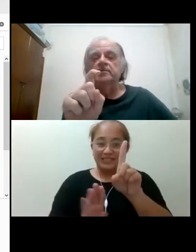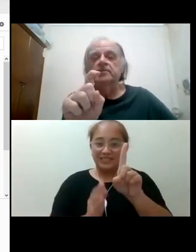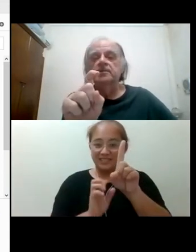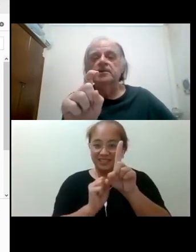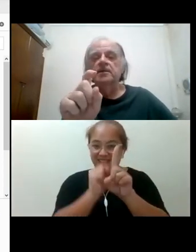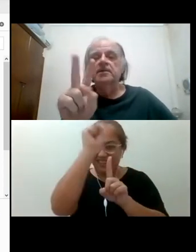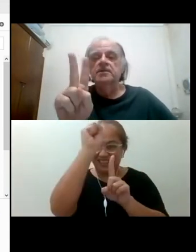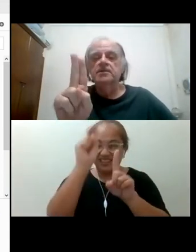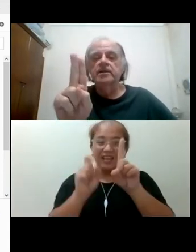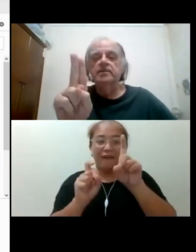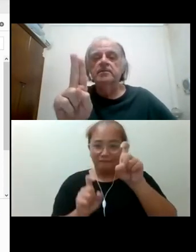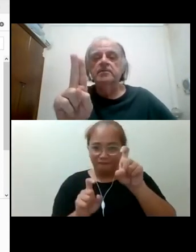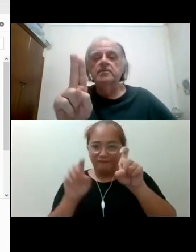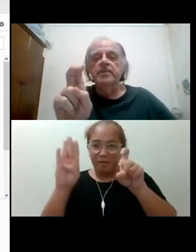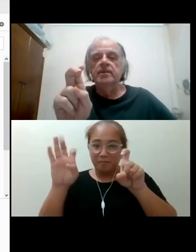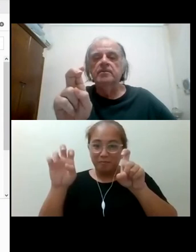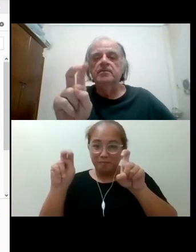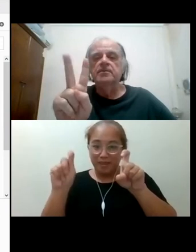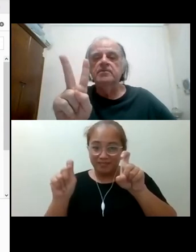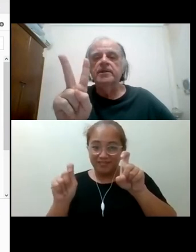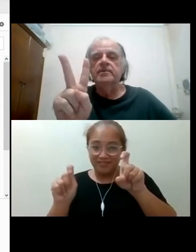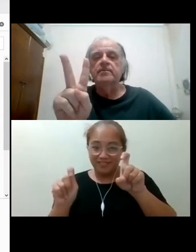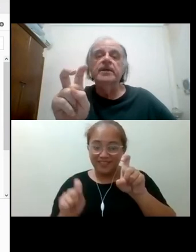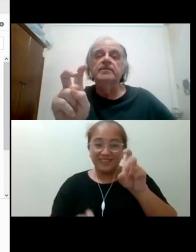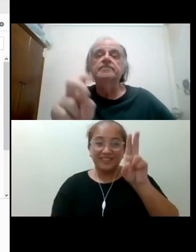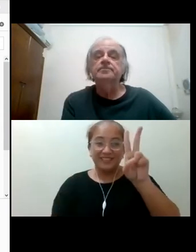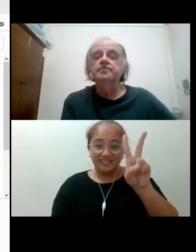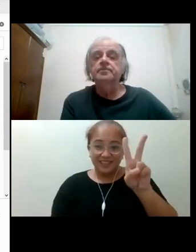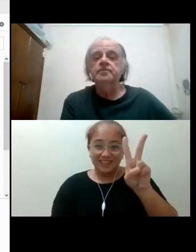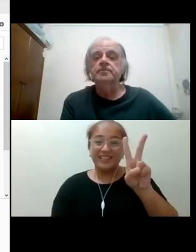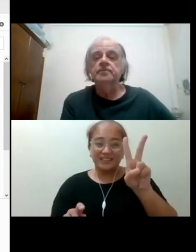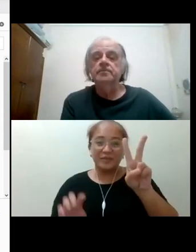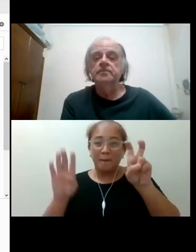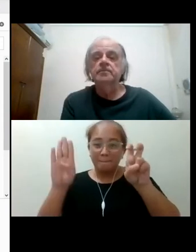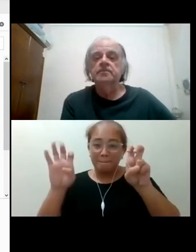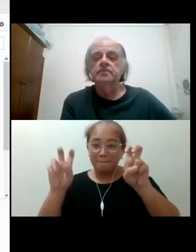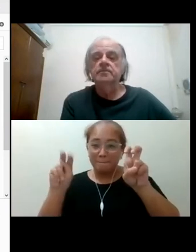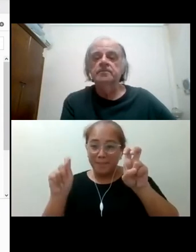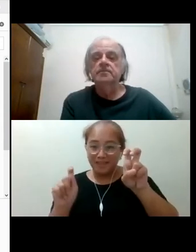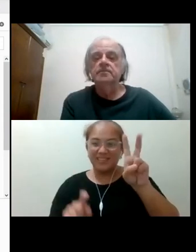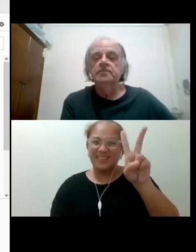bent, straight, bent, straight, bent.